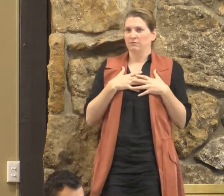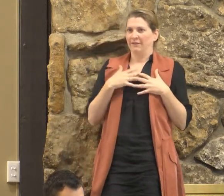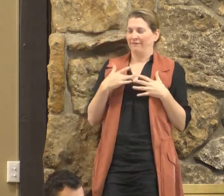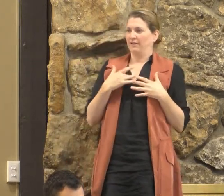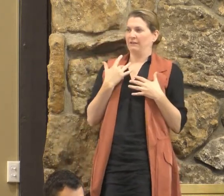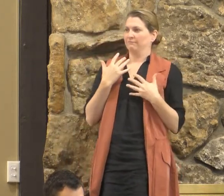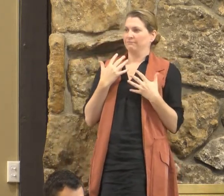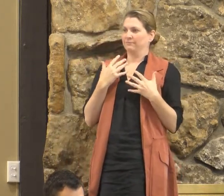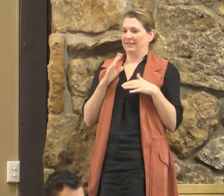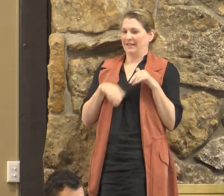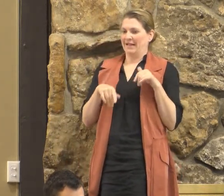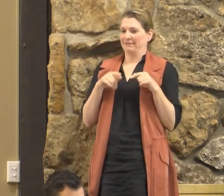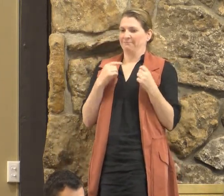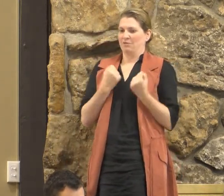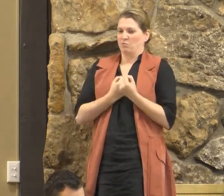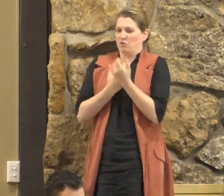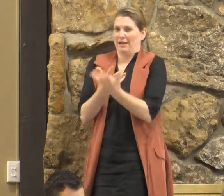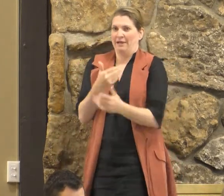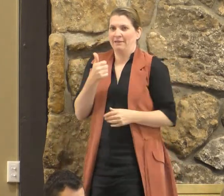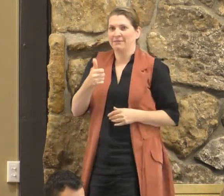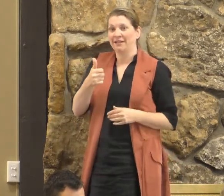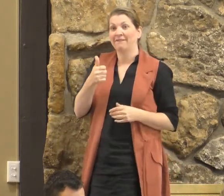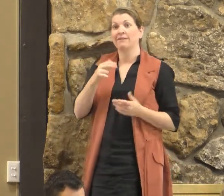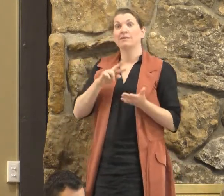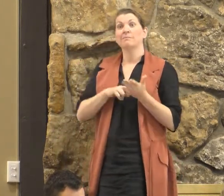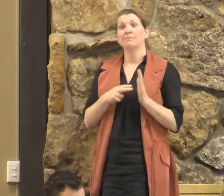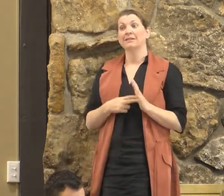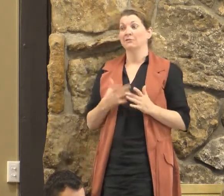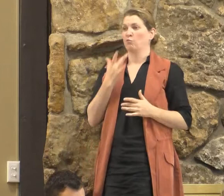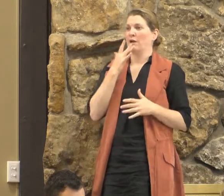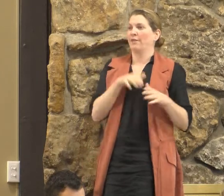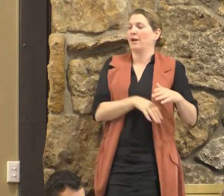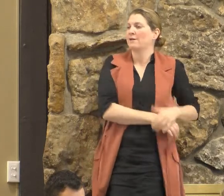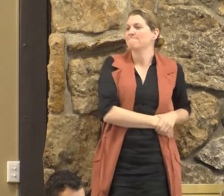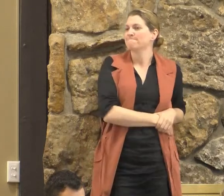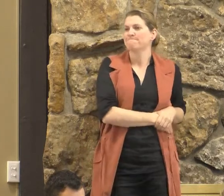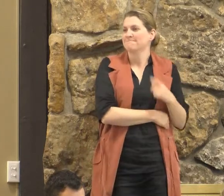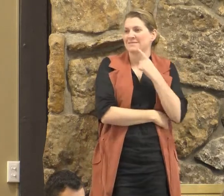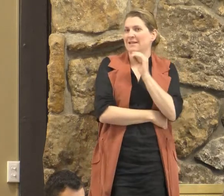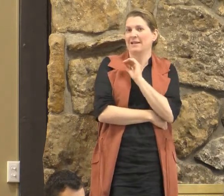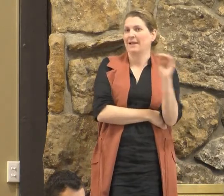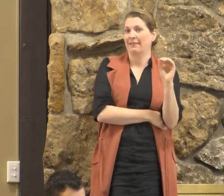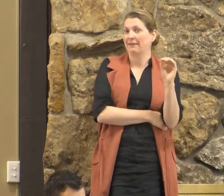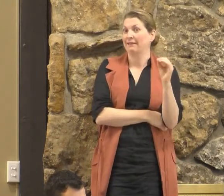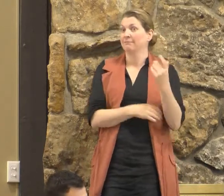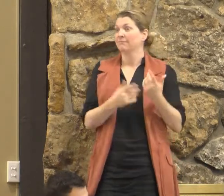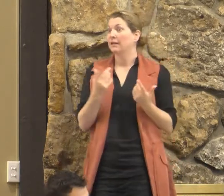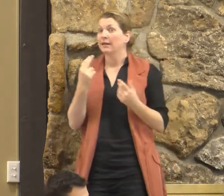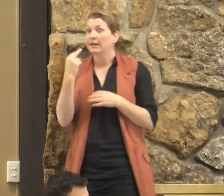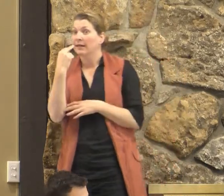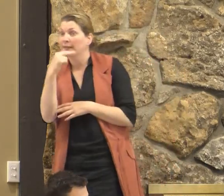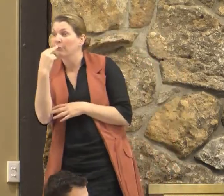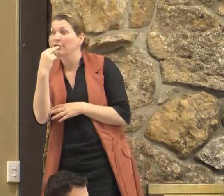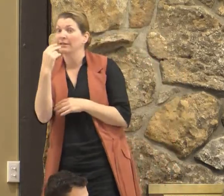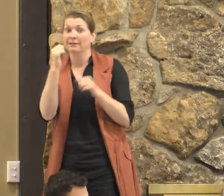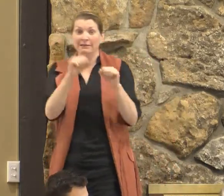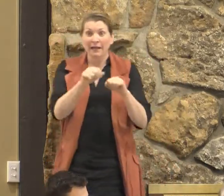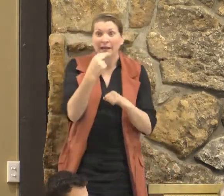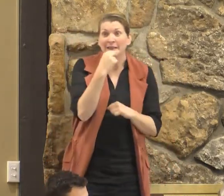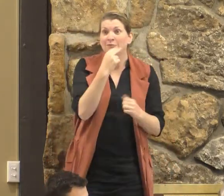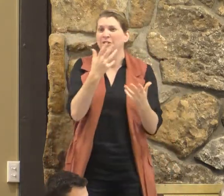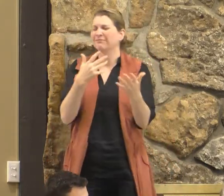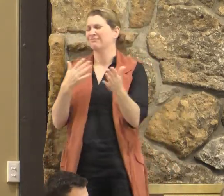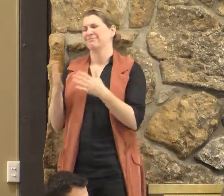isn't effective in that communication and learn how to read, maybe they can't. Some can. I have seen some people very successful with it, but